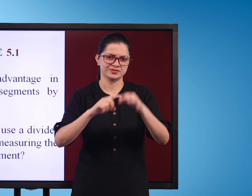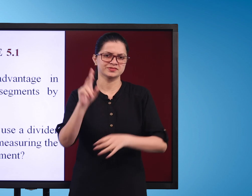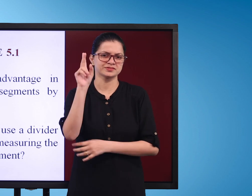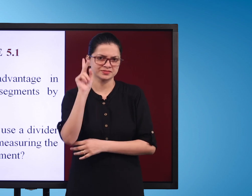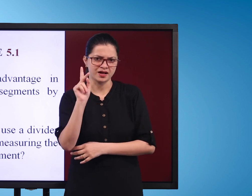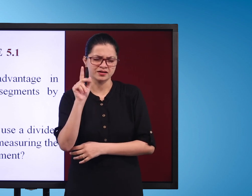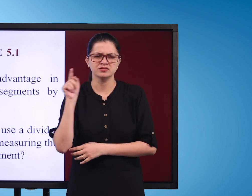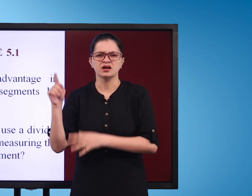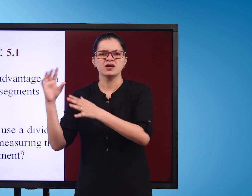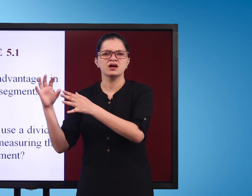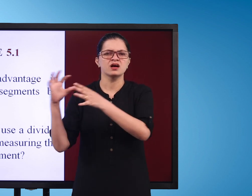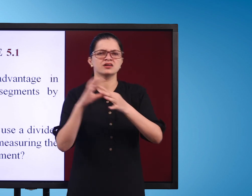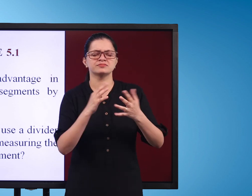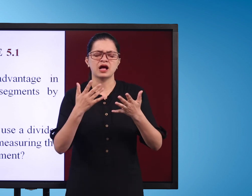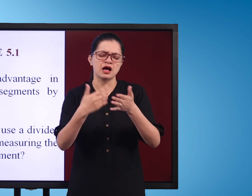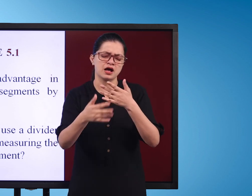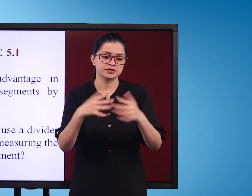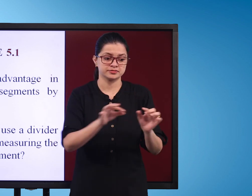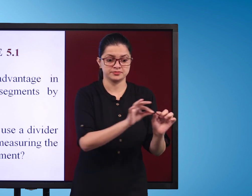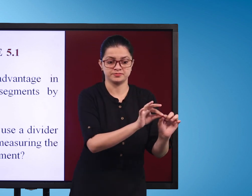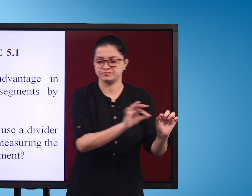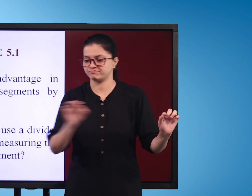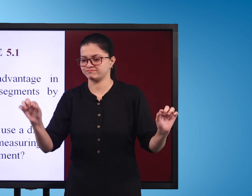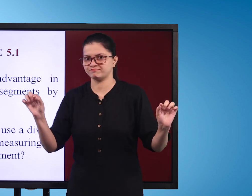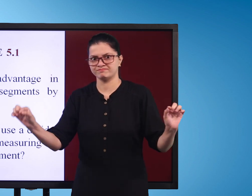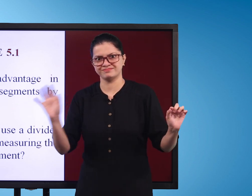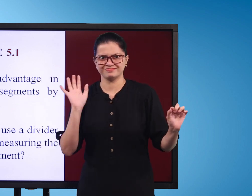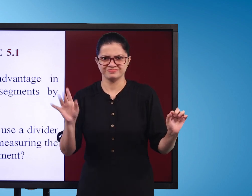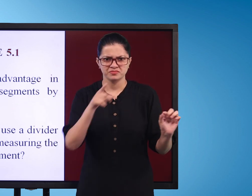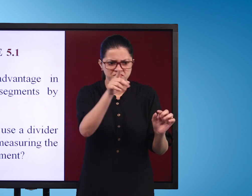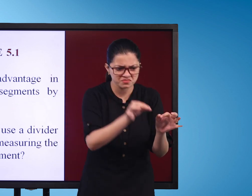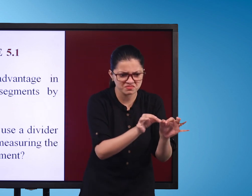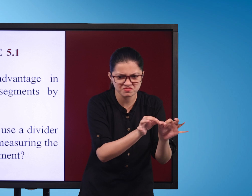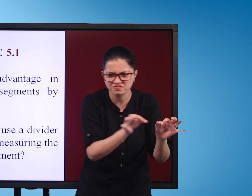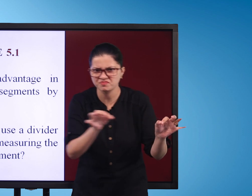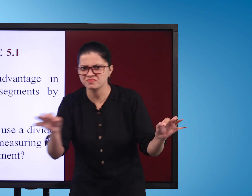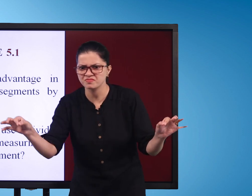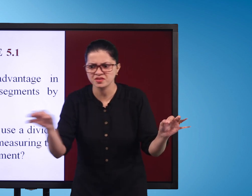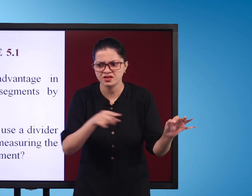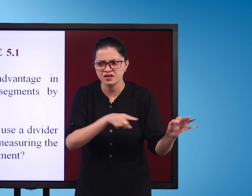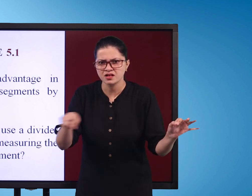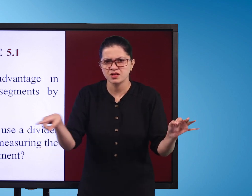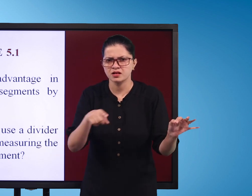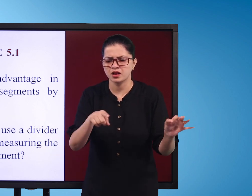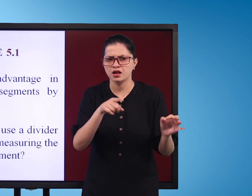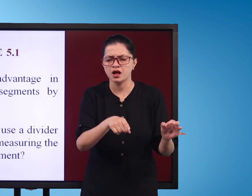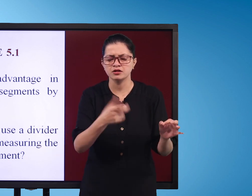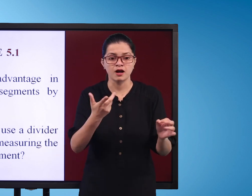Two. Why is it better to use a divider than a ruler while measuring the length of a line segment?